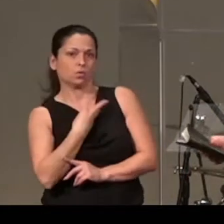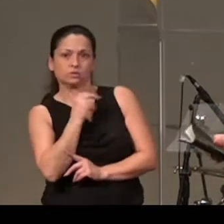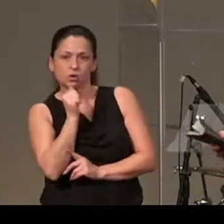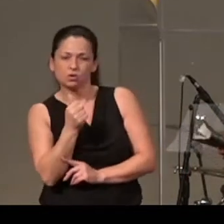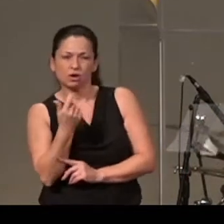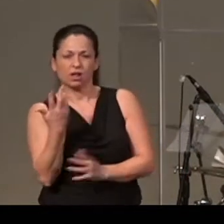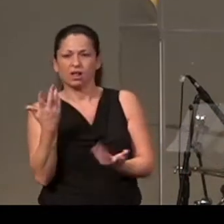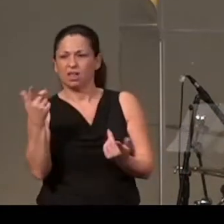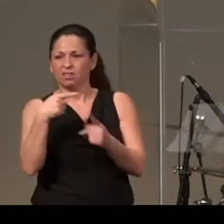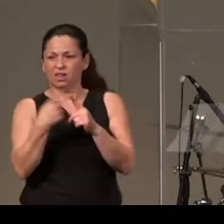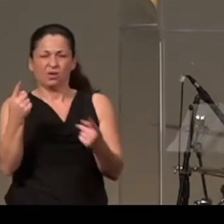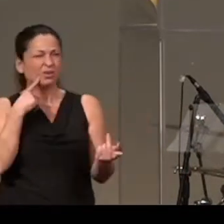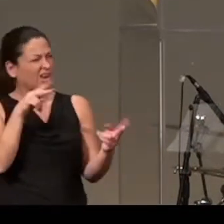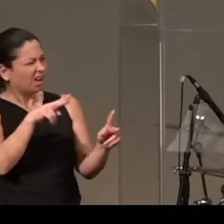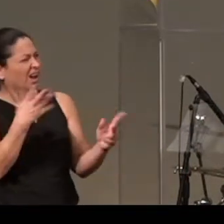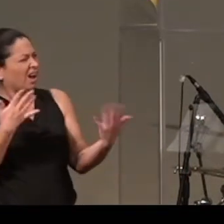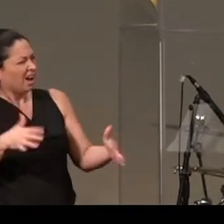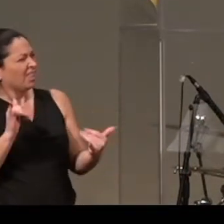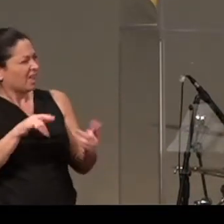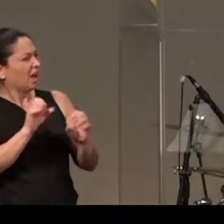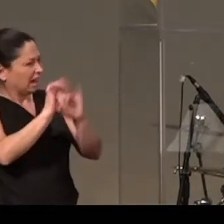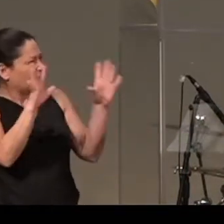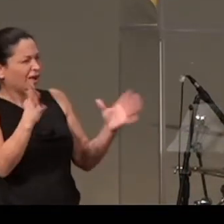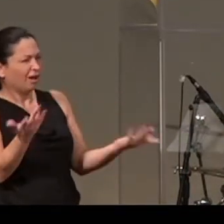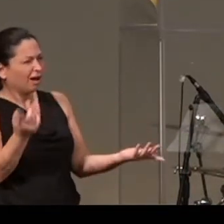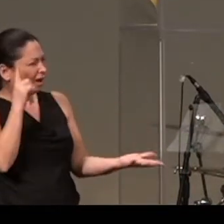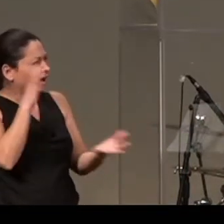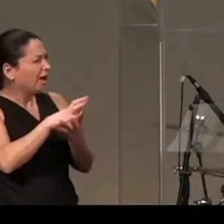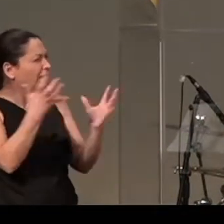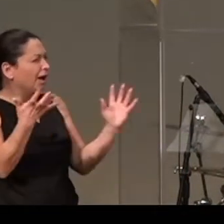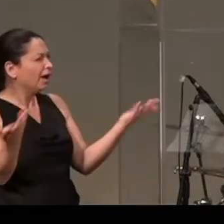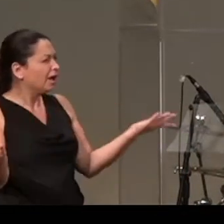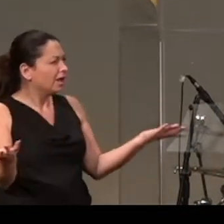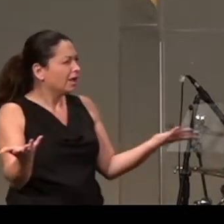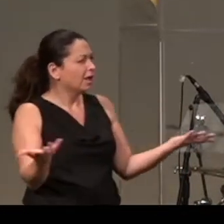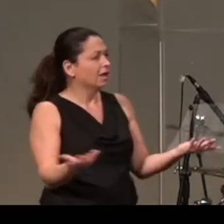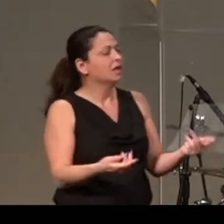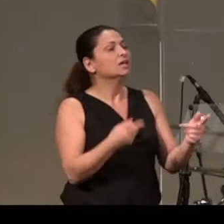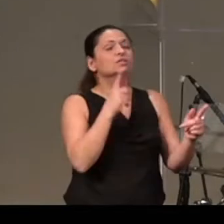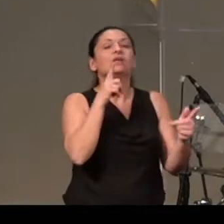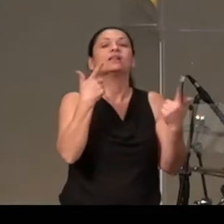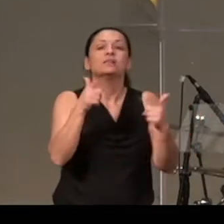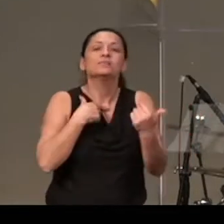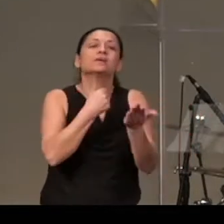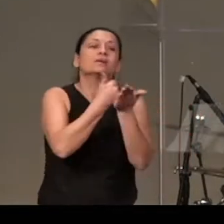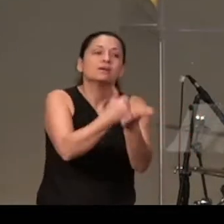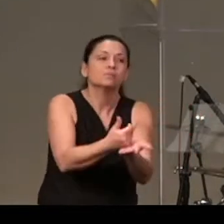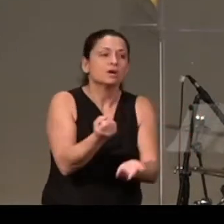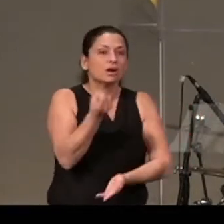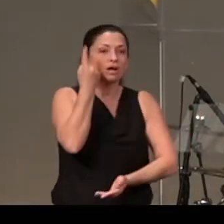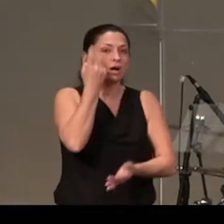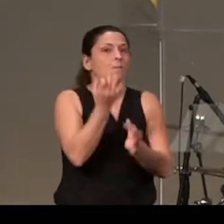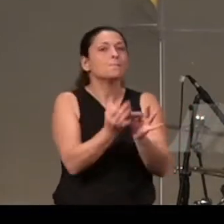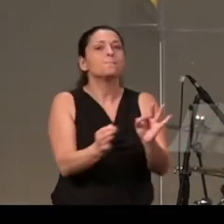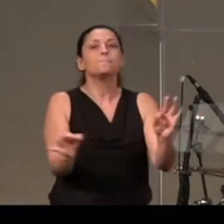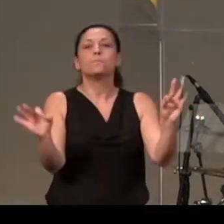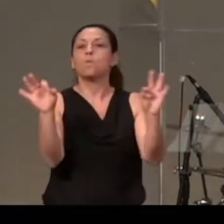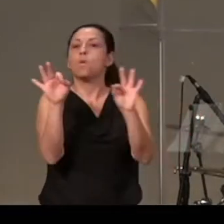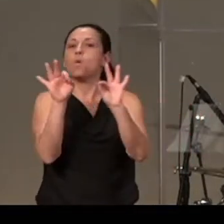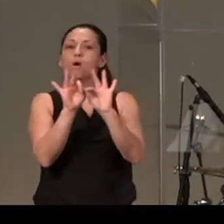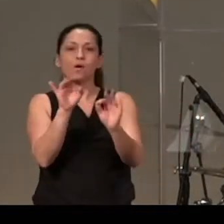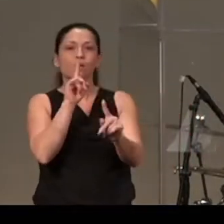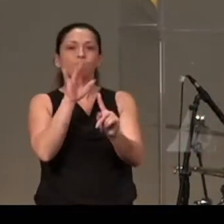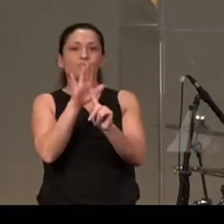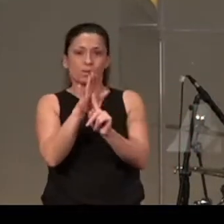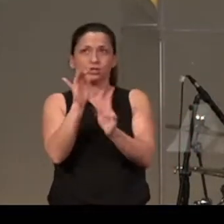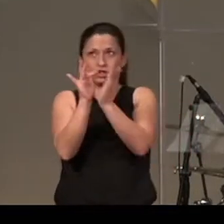wow, thanks, that clarifies it a lot. So let me help you understand this important promise that Jesus makes to